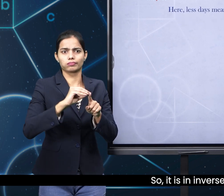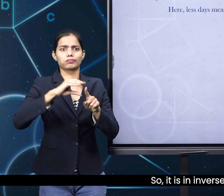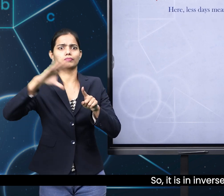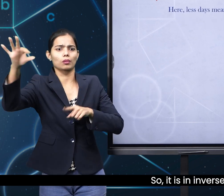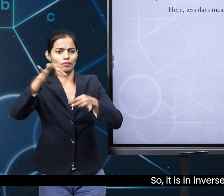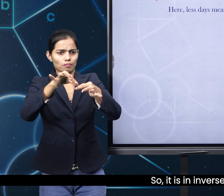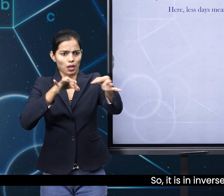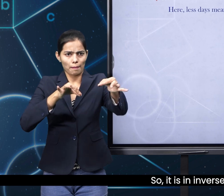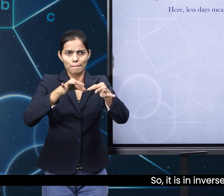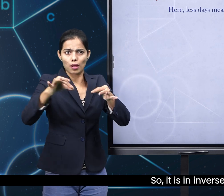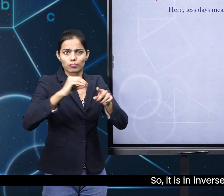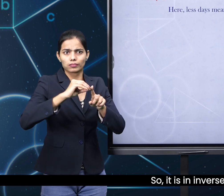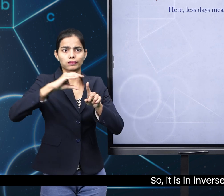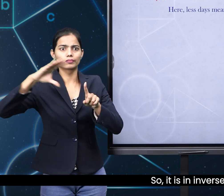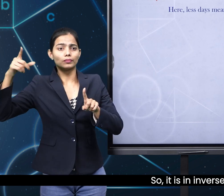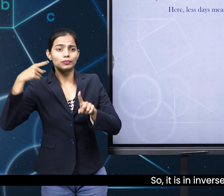proportion.